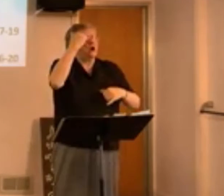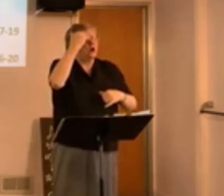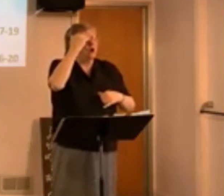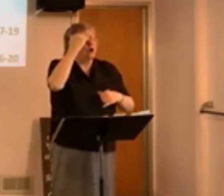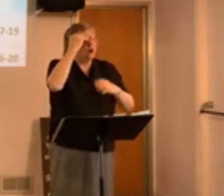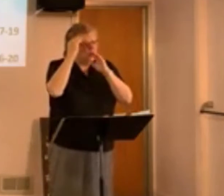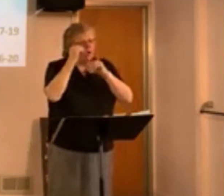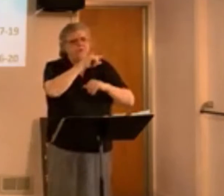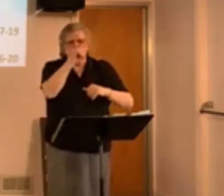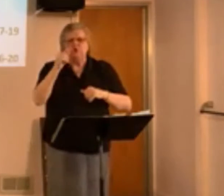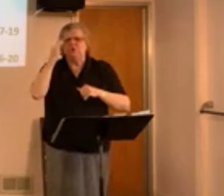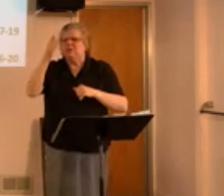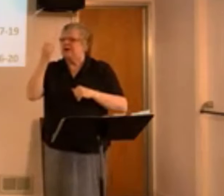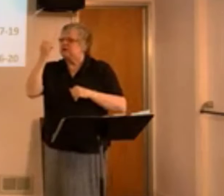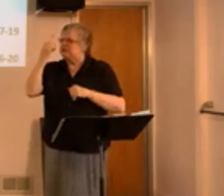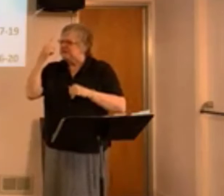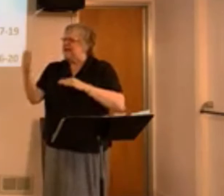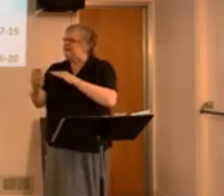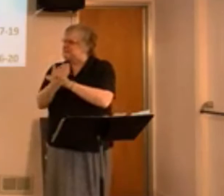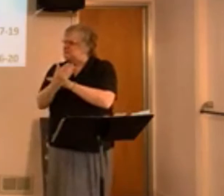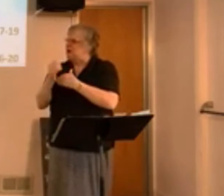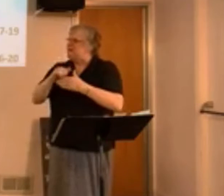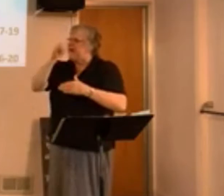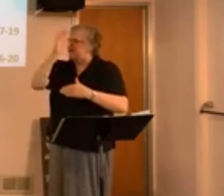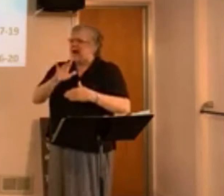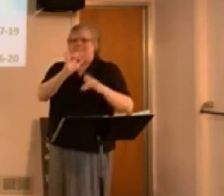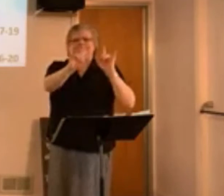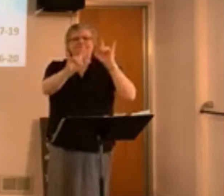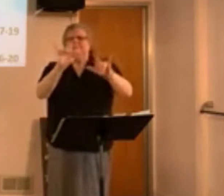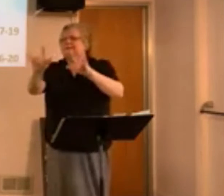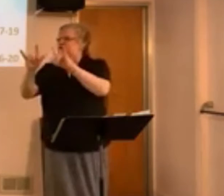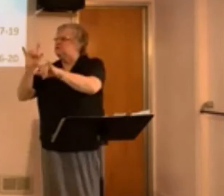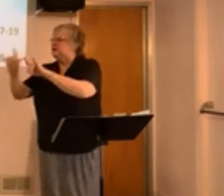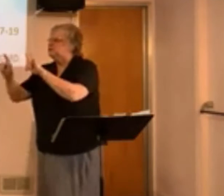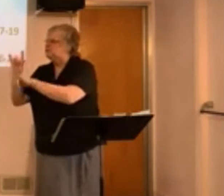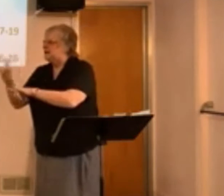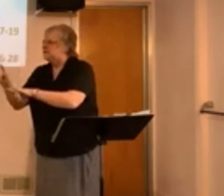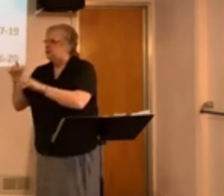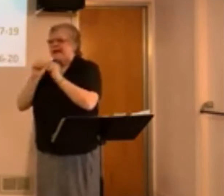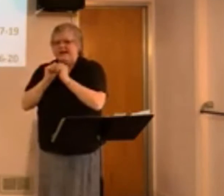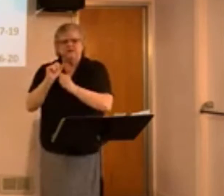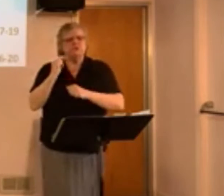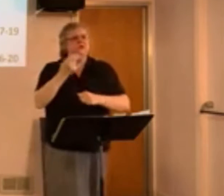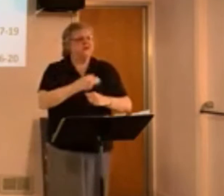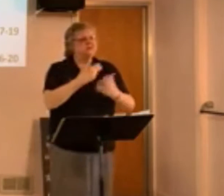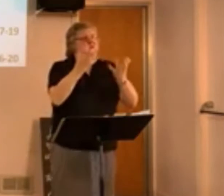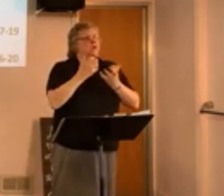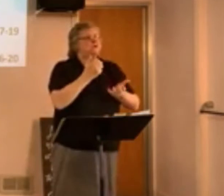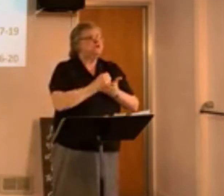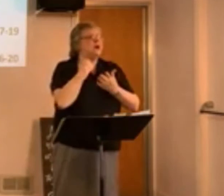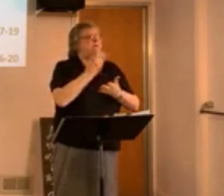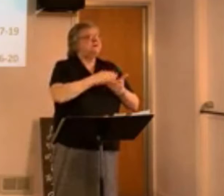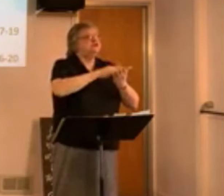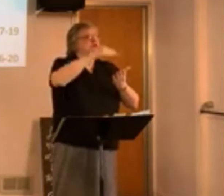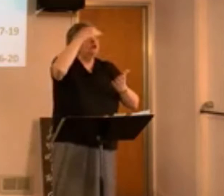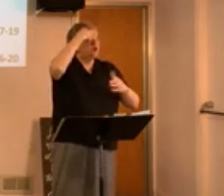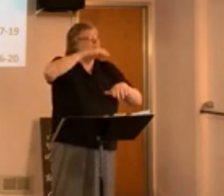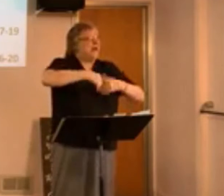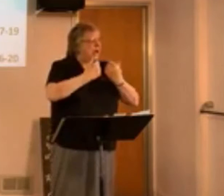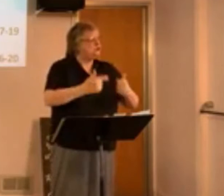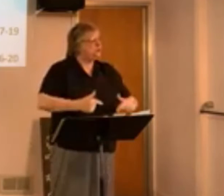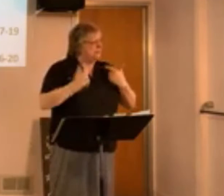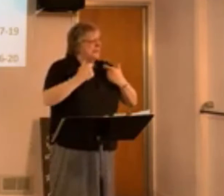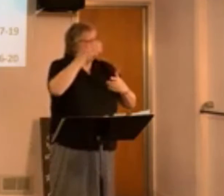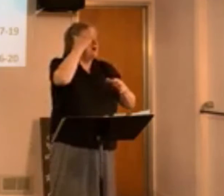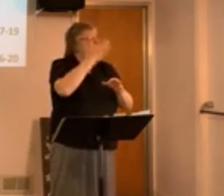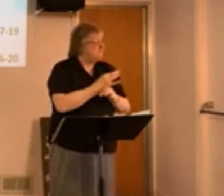God's word that God loves us and he's with us and he wants us to help us learn how to practice our